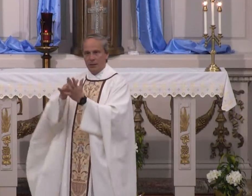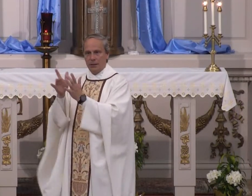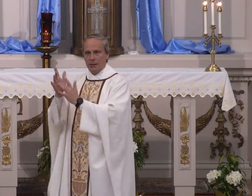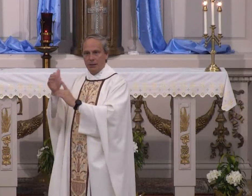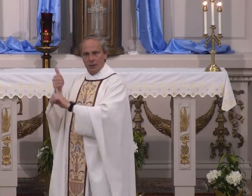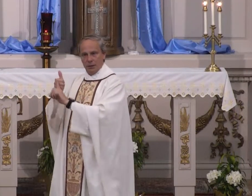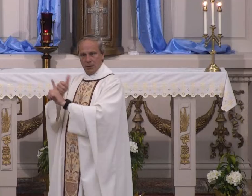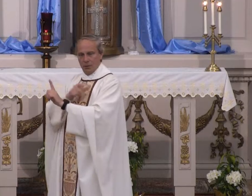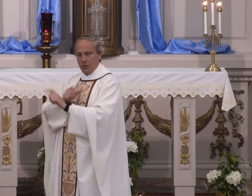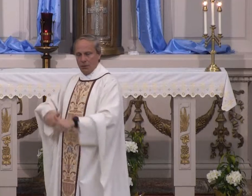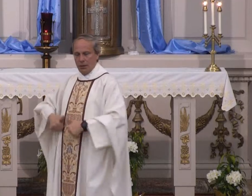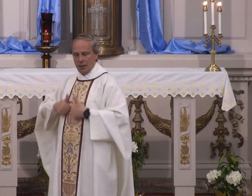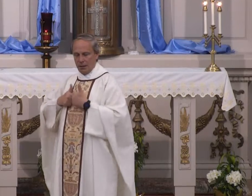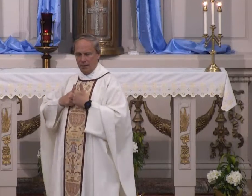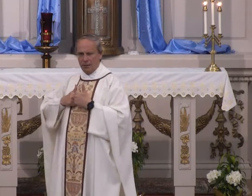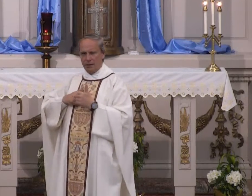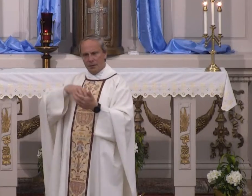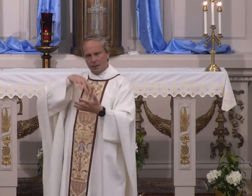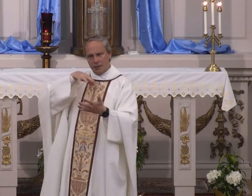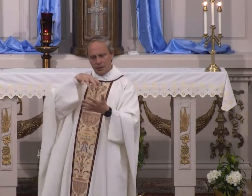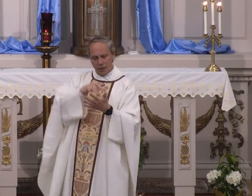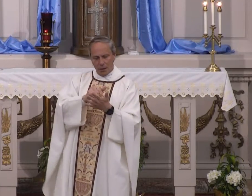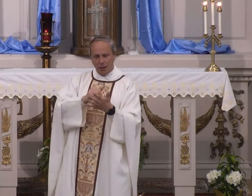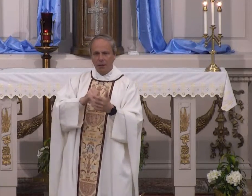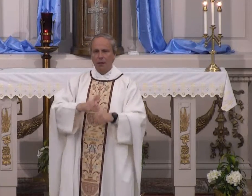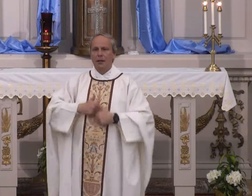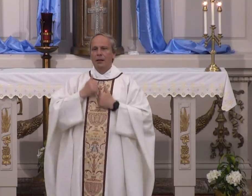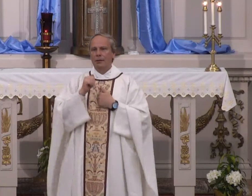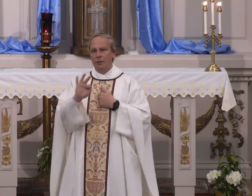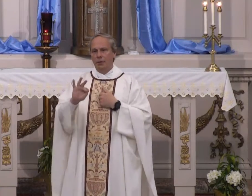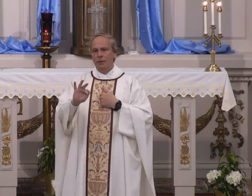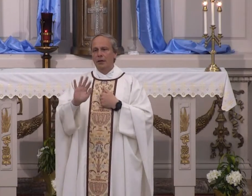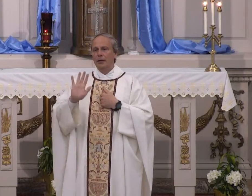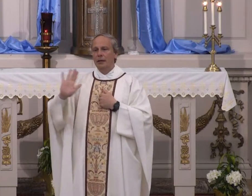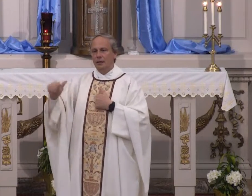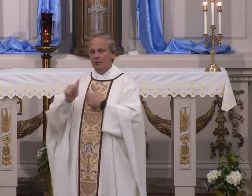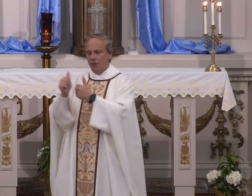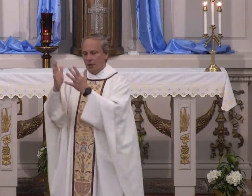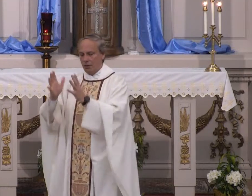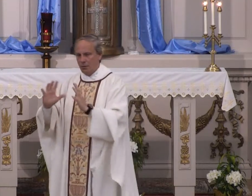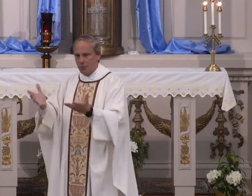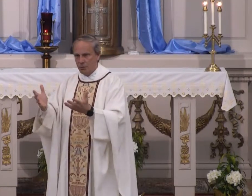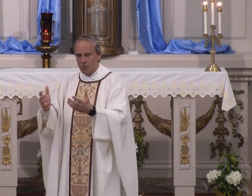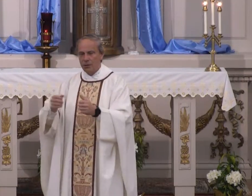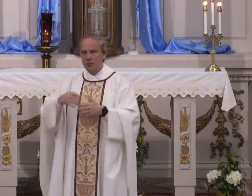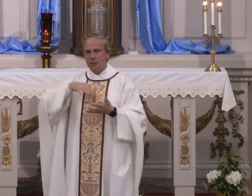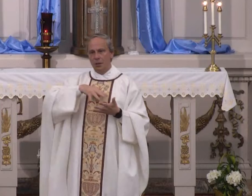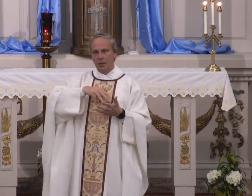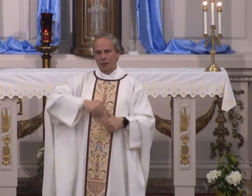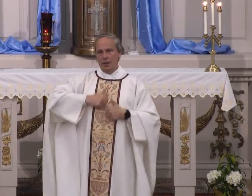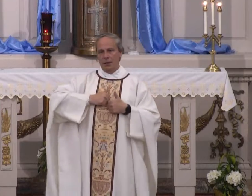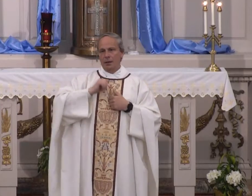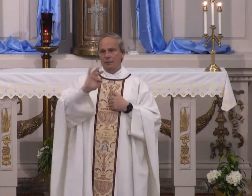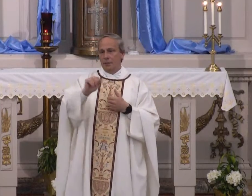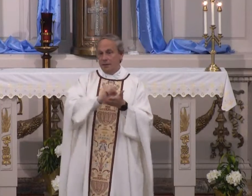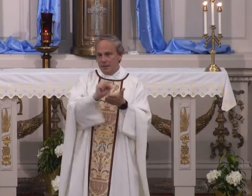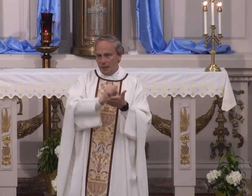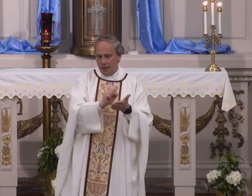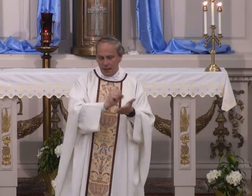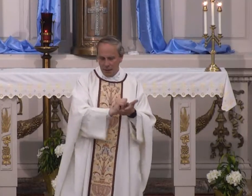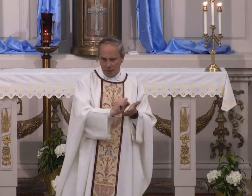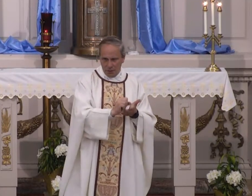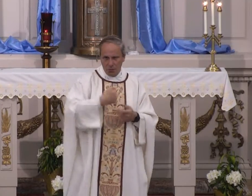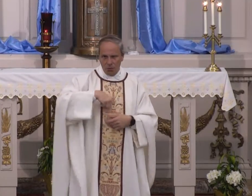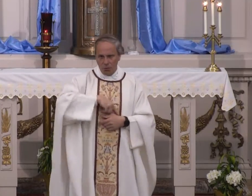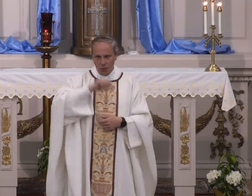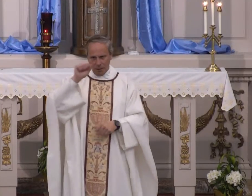We can learn from studying sacred scripture about the life of Jesus, the